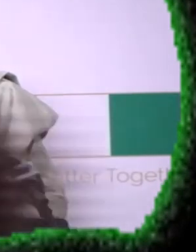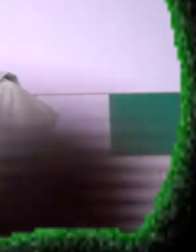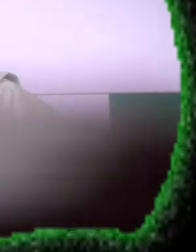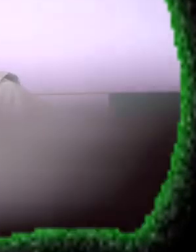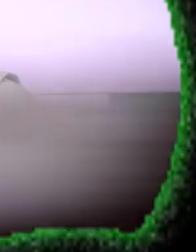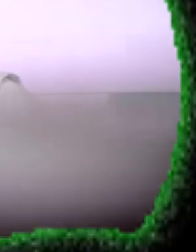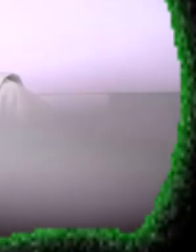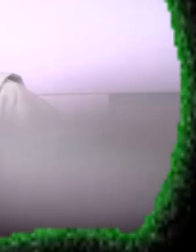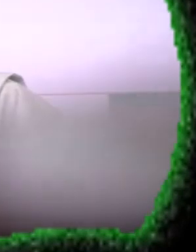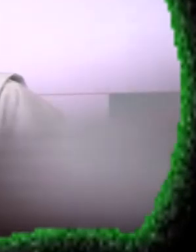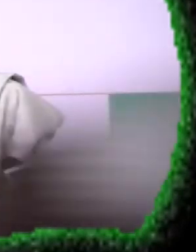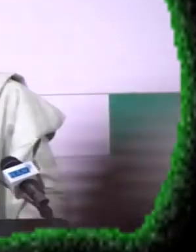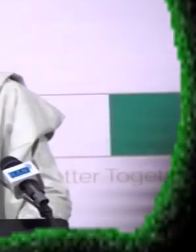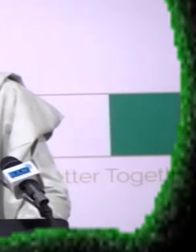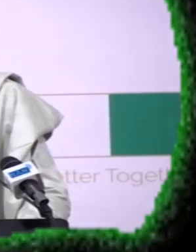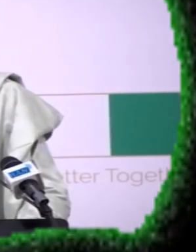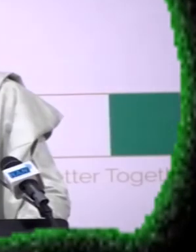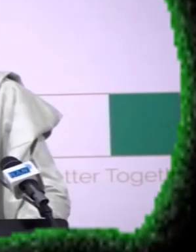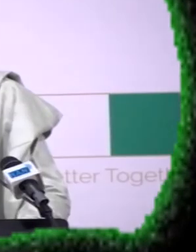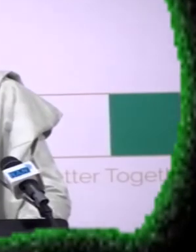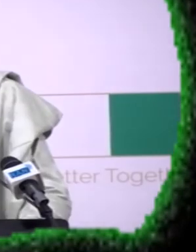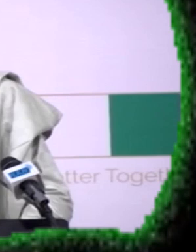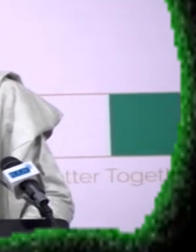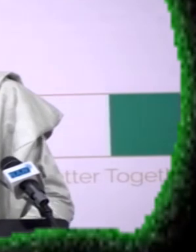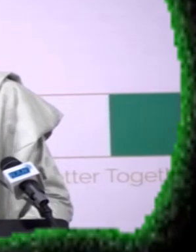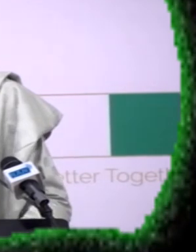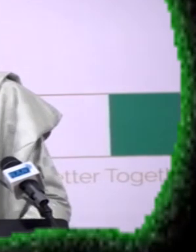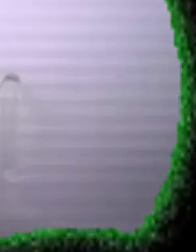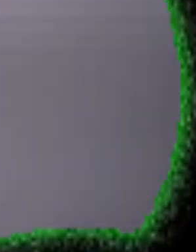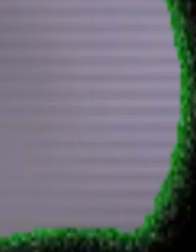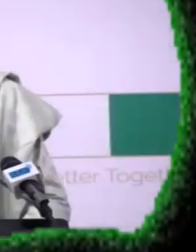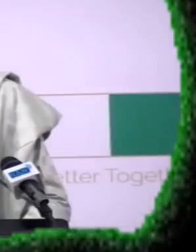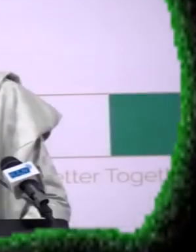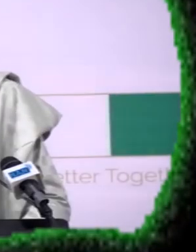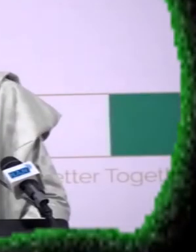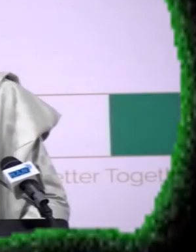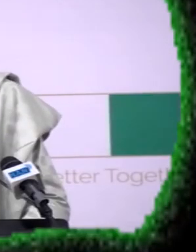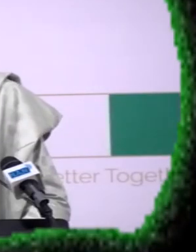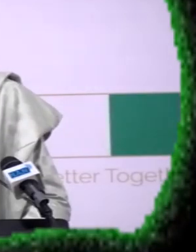Presidential Transition Council, Your Excellency the President-elect,